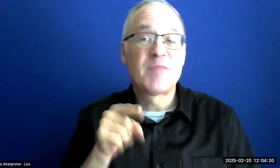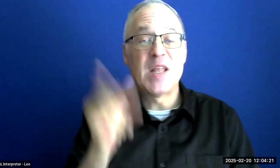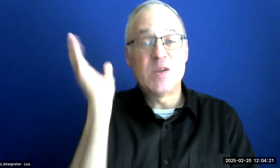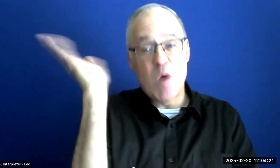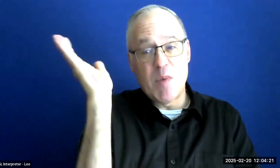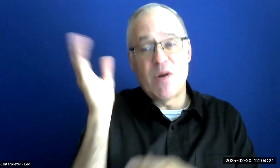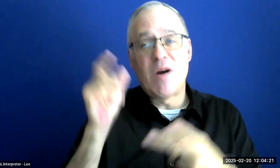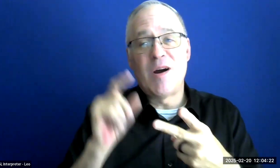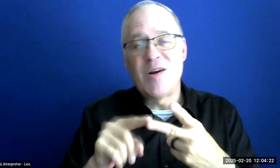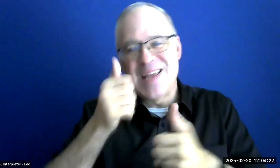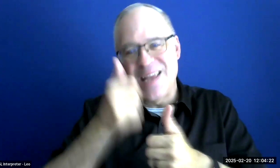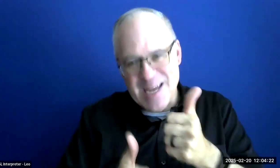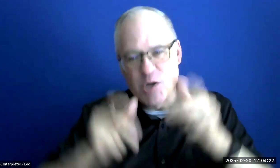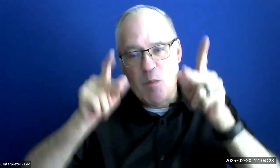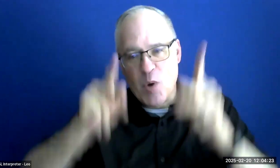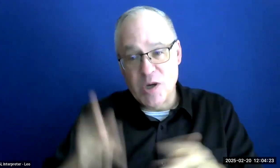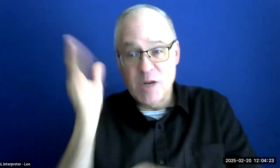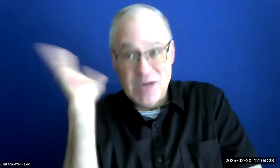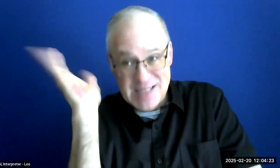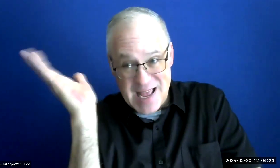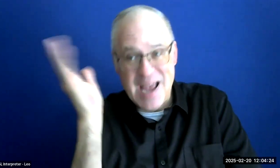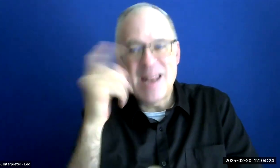presentations, and more resources at